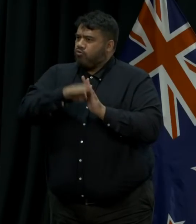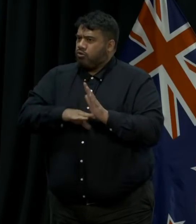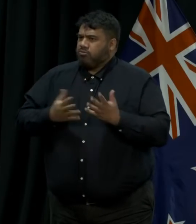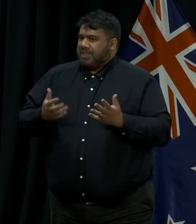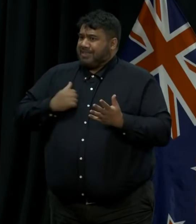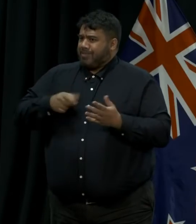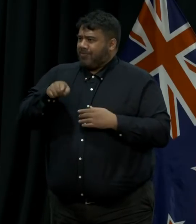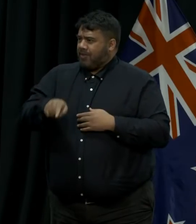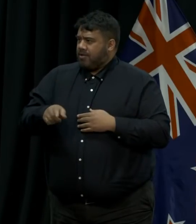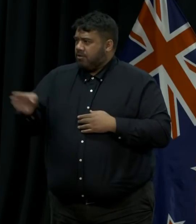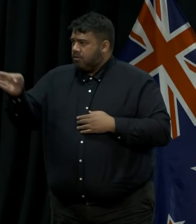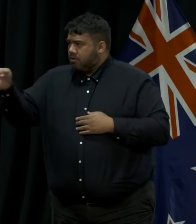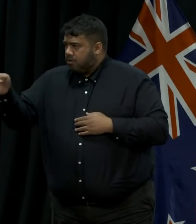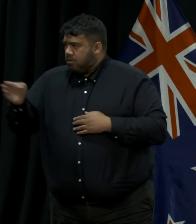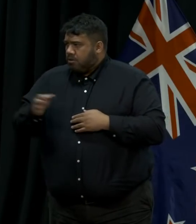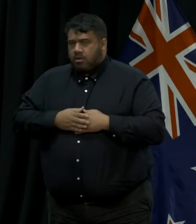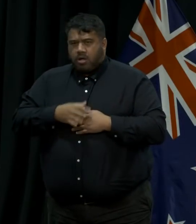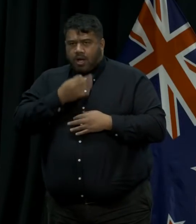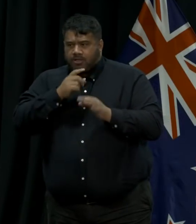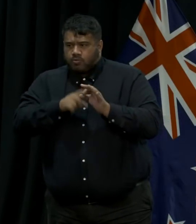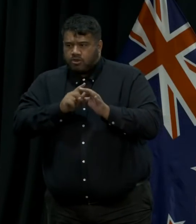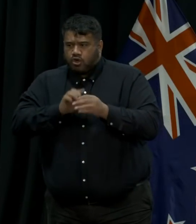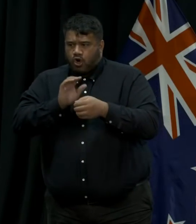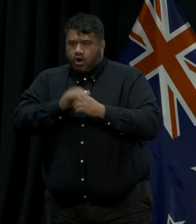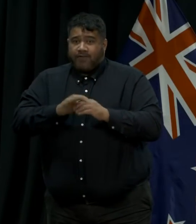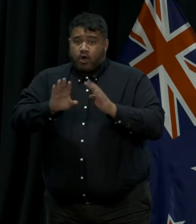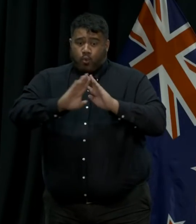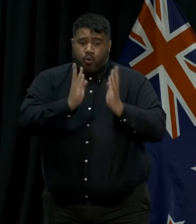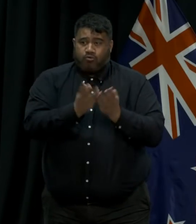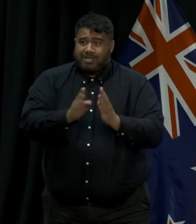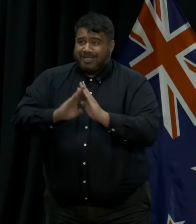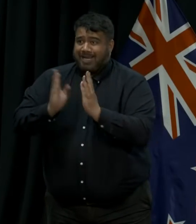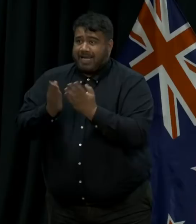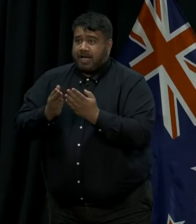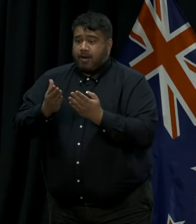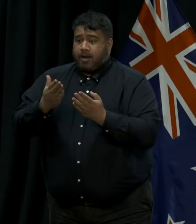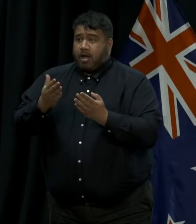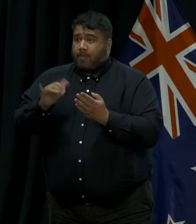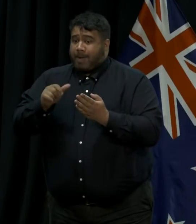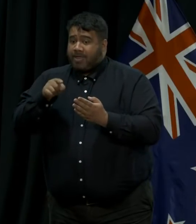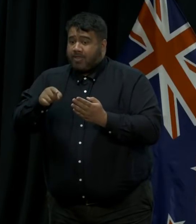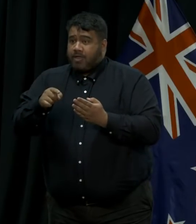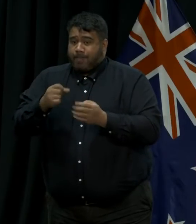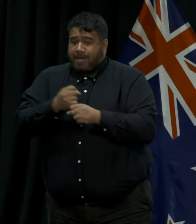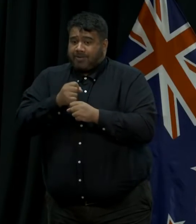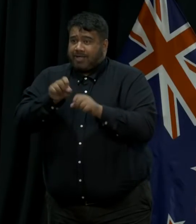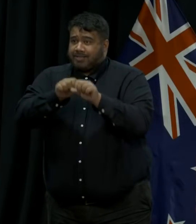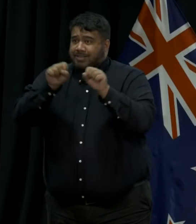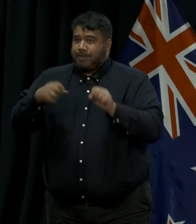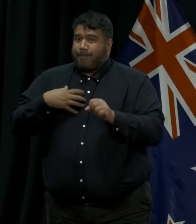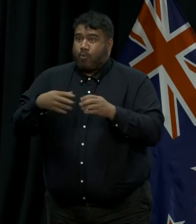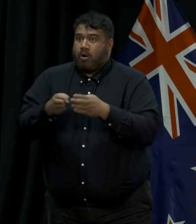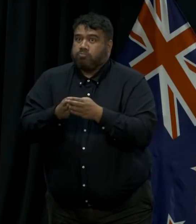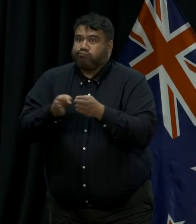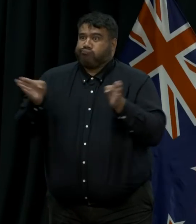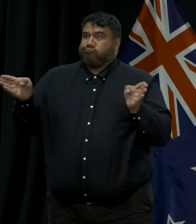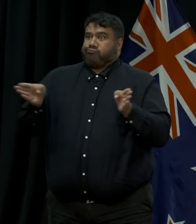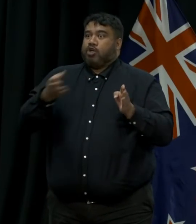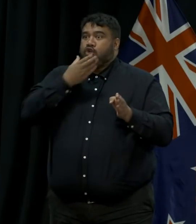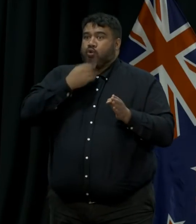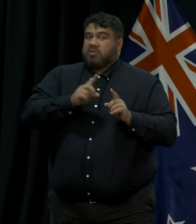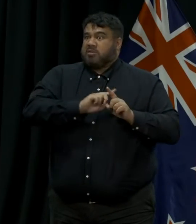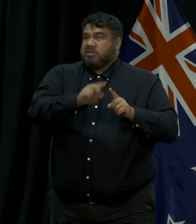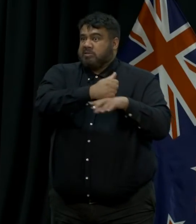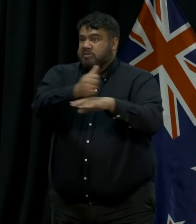impact the work you're doing around expanding quarantining? Oh, well, look, the point that I would make there is that there has been significant pressure coming in